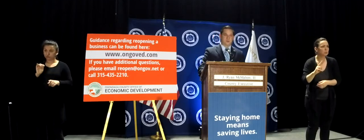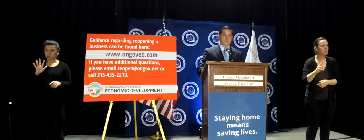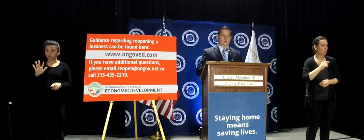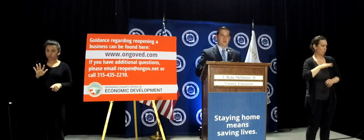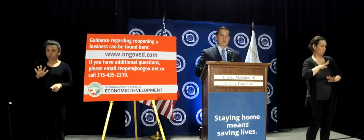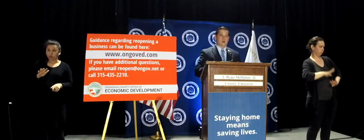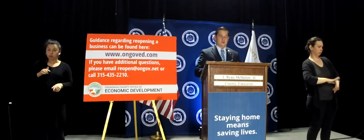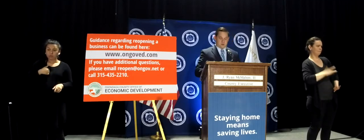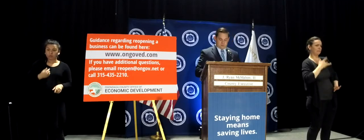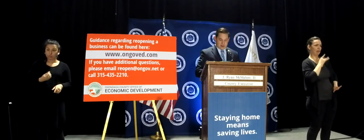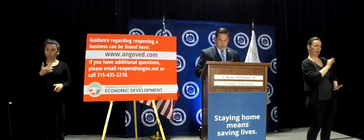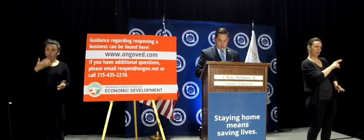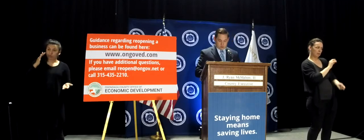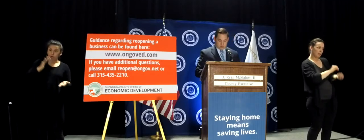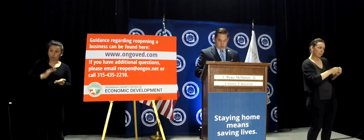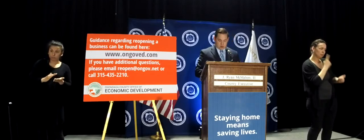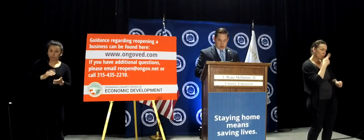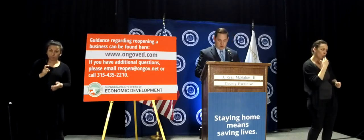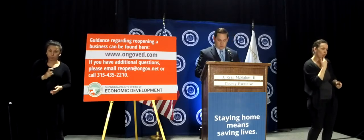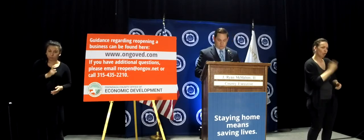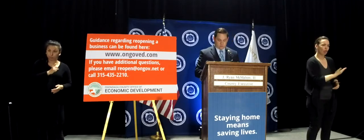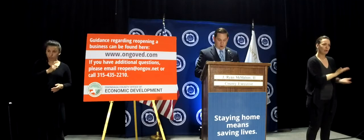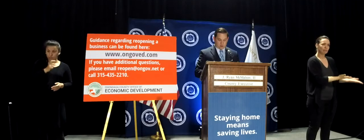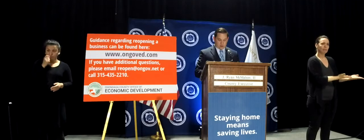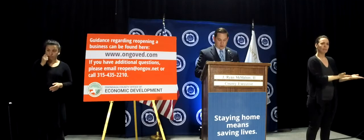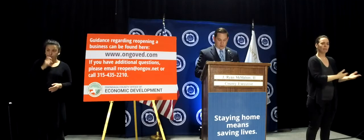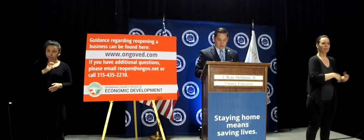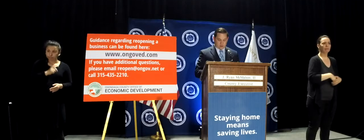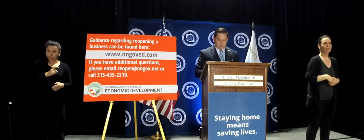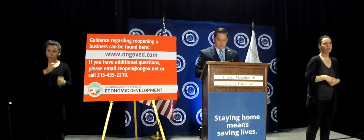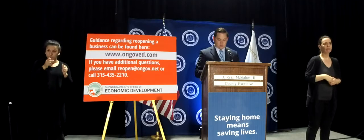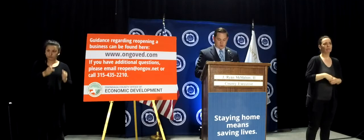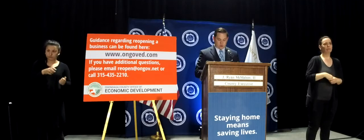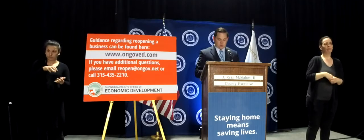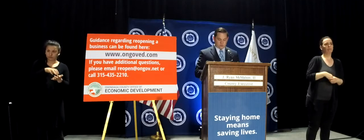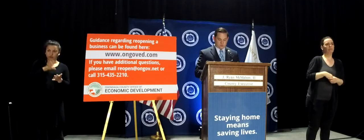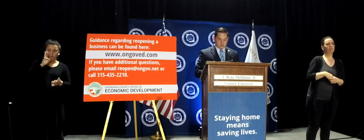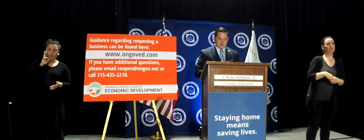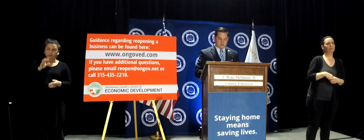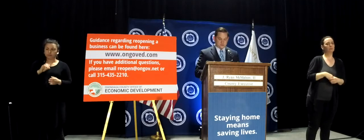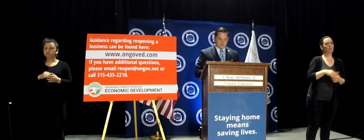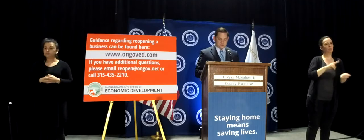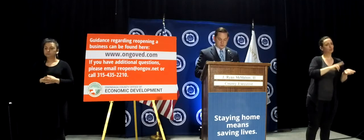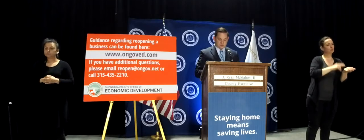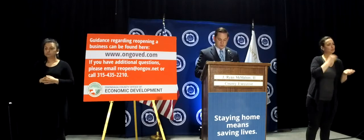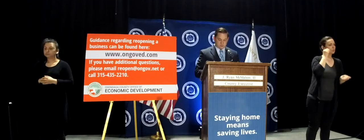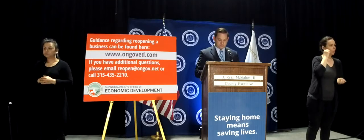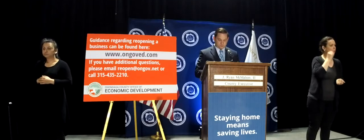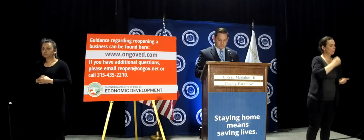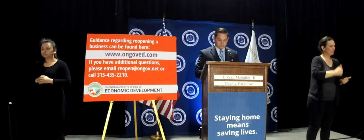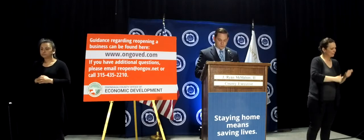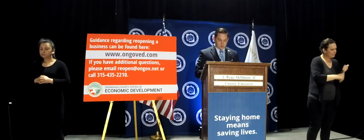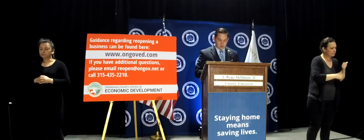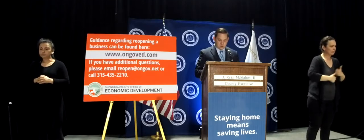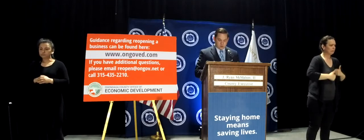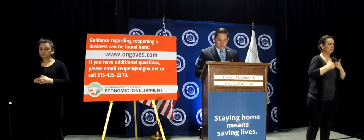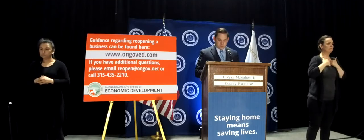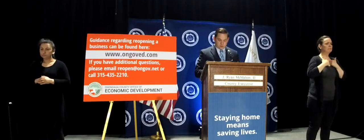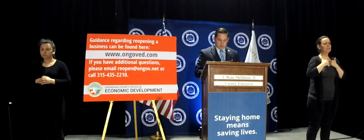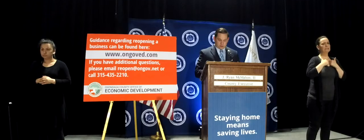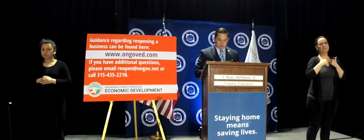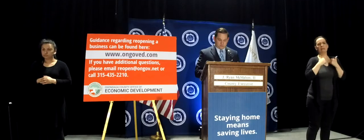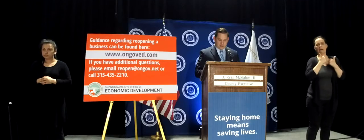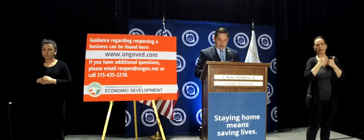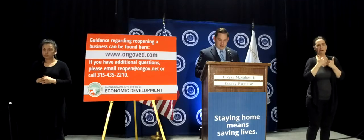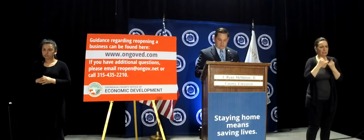those numbers start to come down from our nursing homes, our assisted living facilities. So